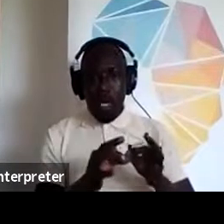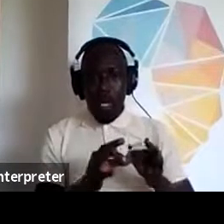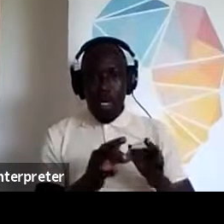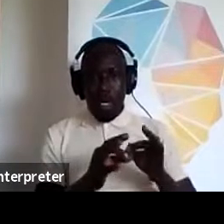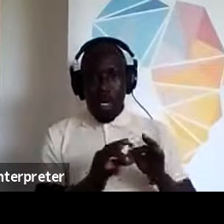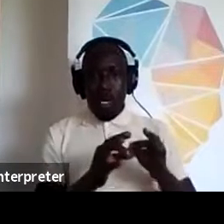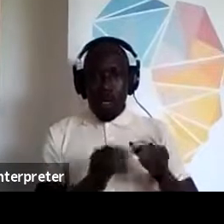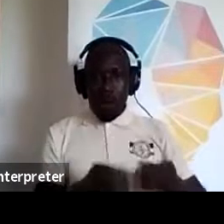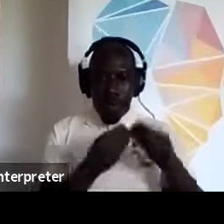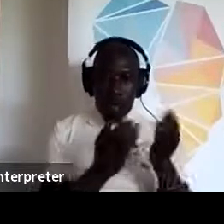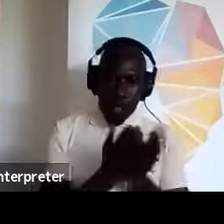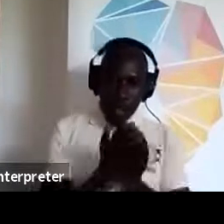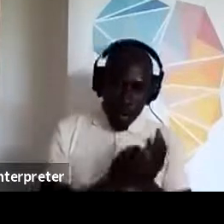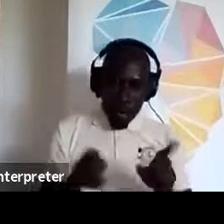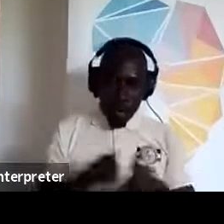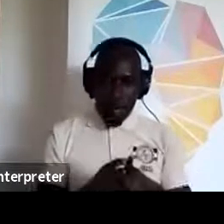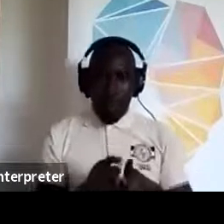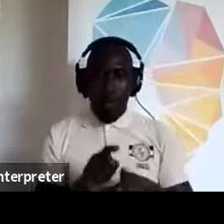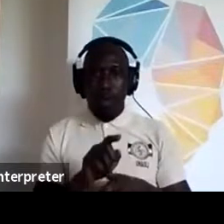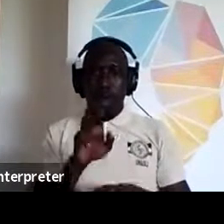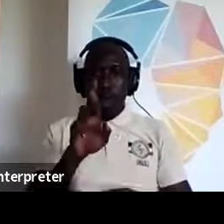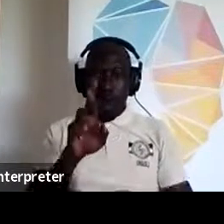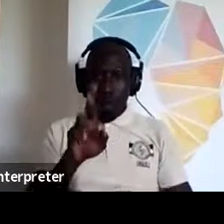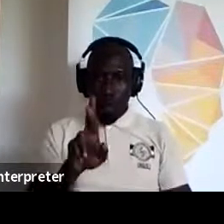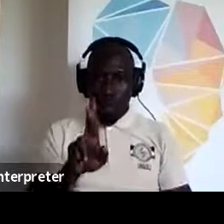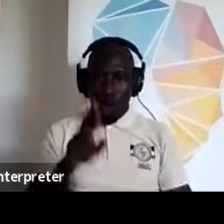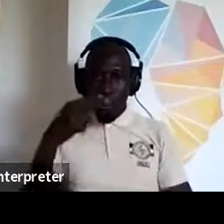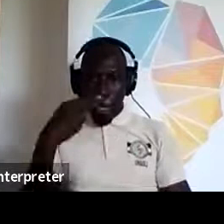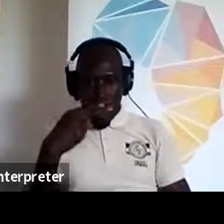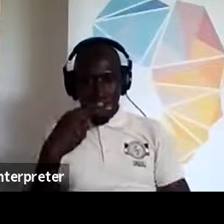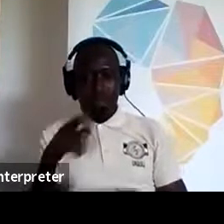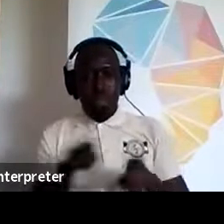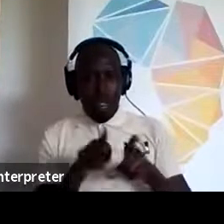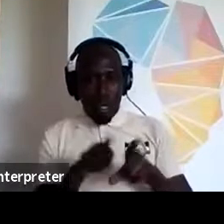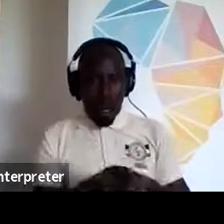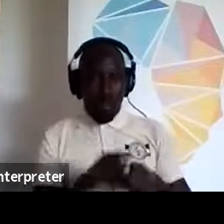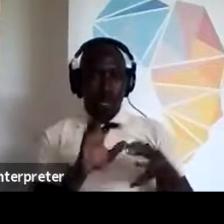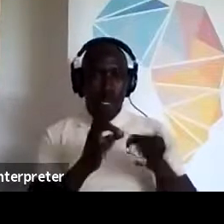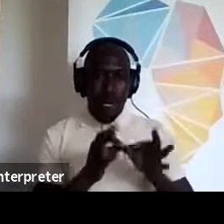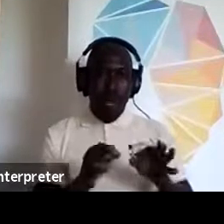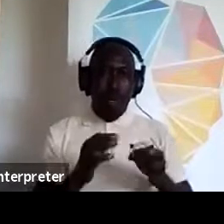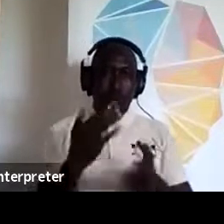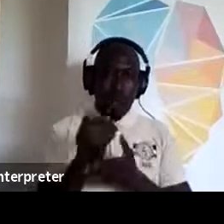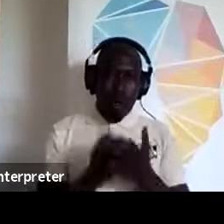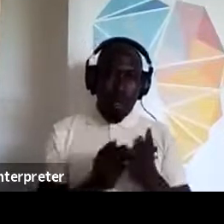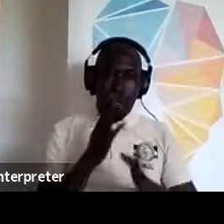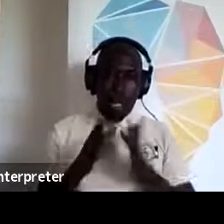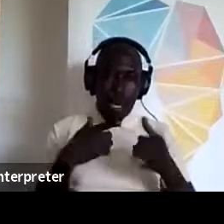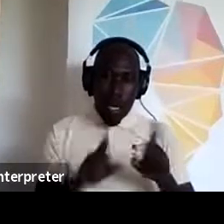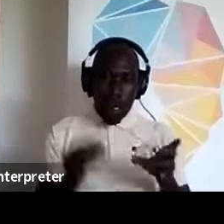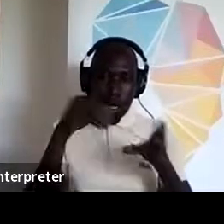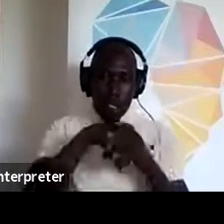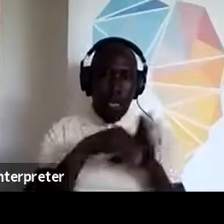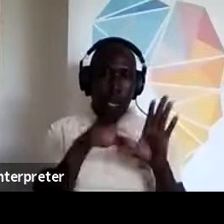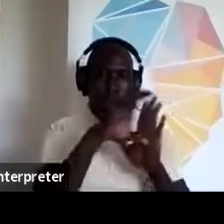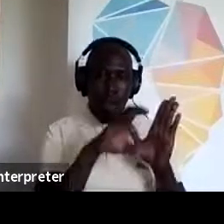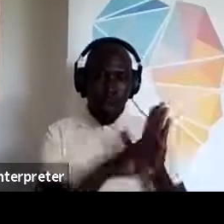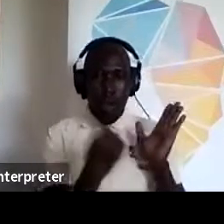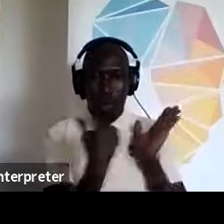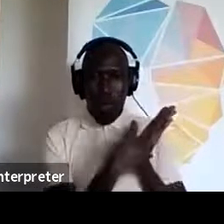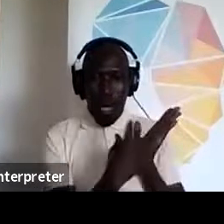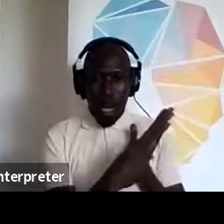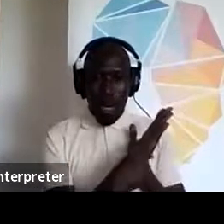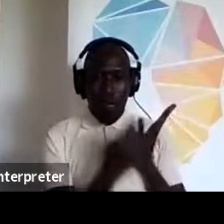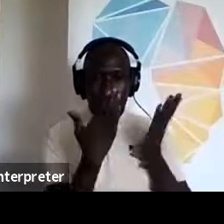should translate also to this deaf community. Because sign language is recognized in the Constitution of Uganda. It's not that it